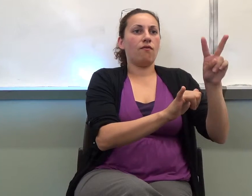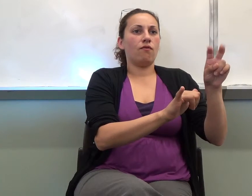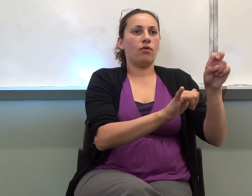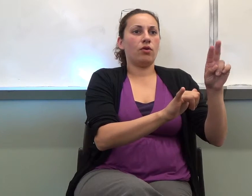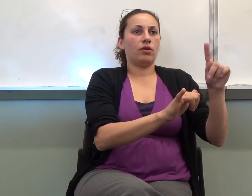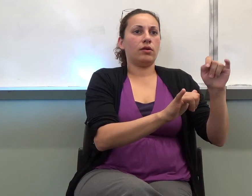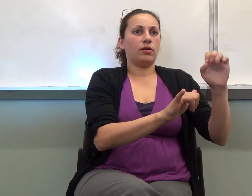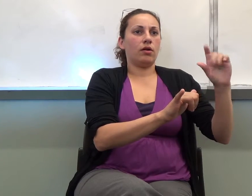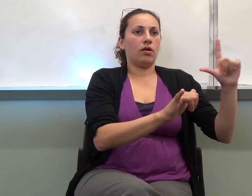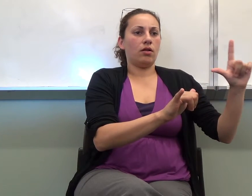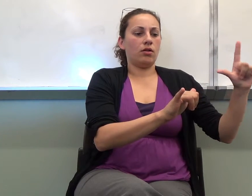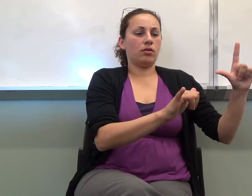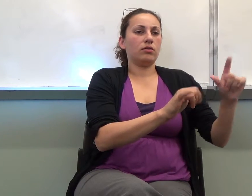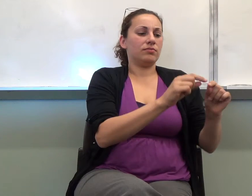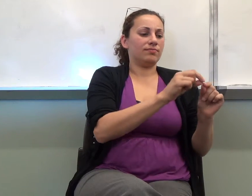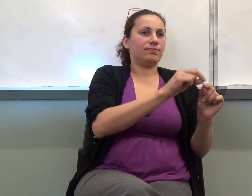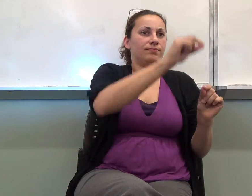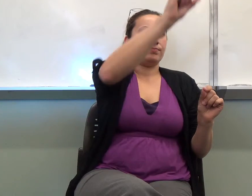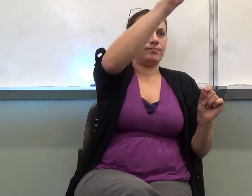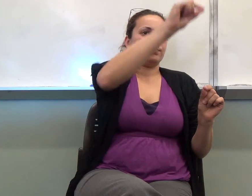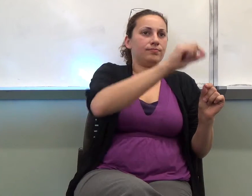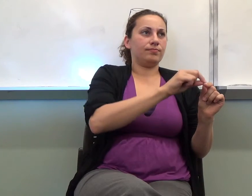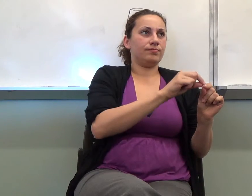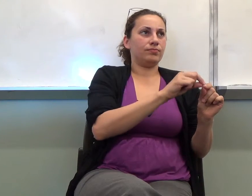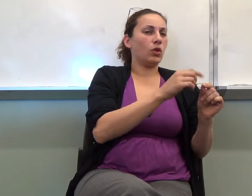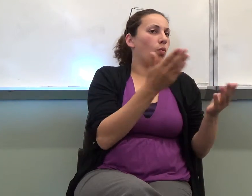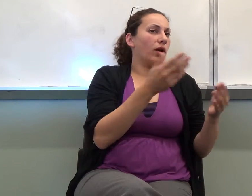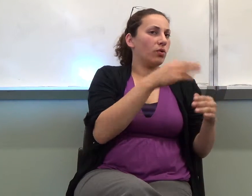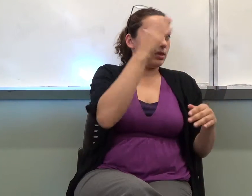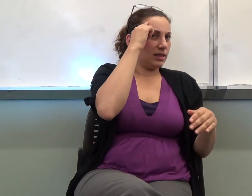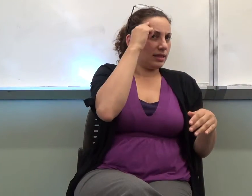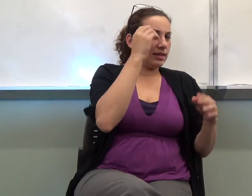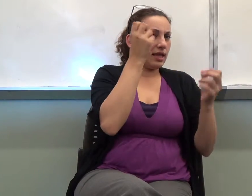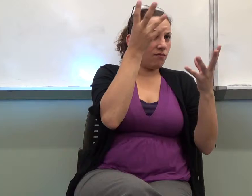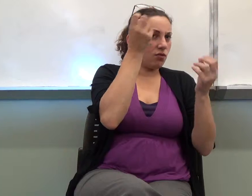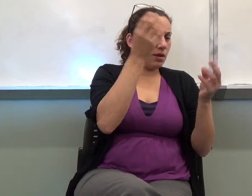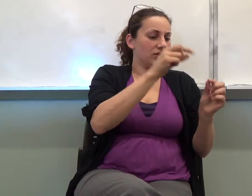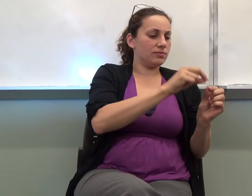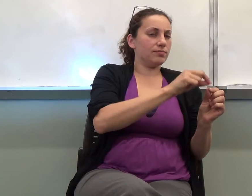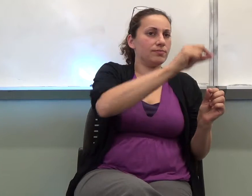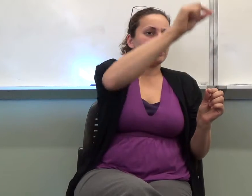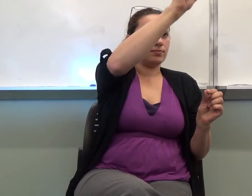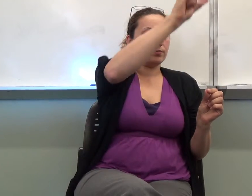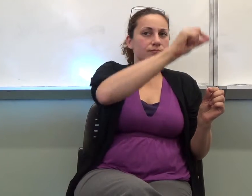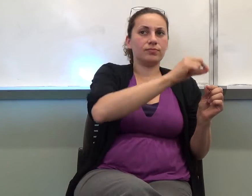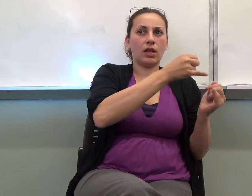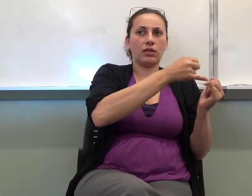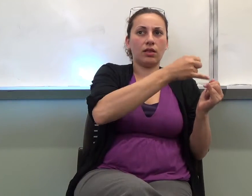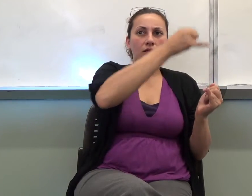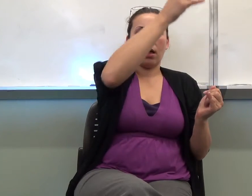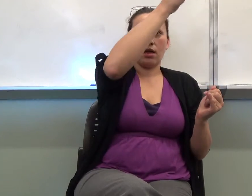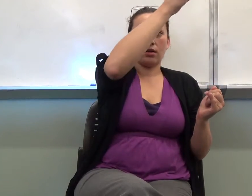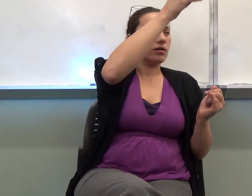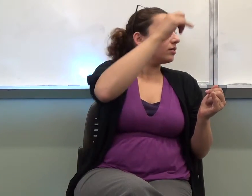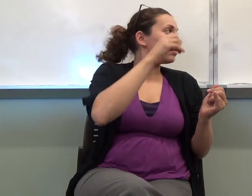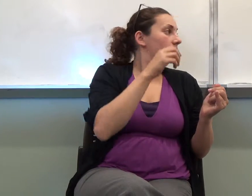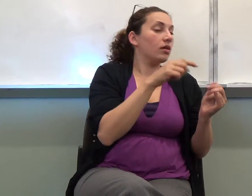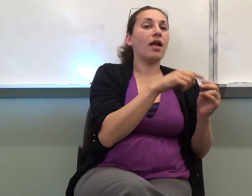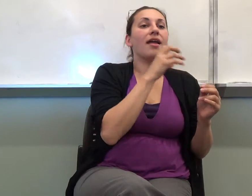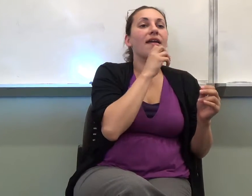the class intervals on the horizontal axis. And that is always done. The tradition is put the class intervals in. Age On the group. vertical axis